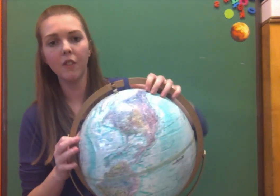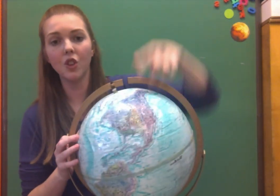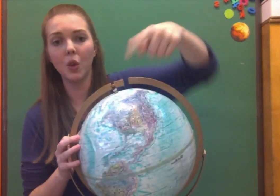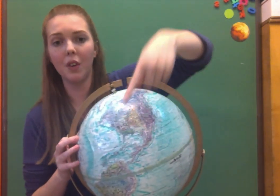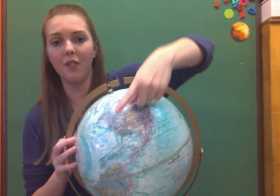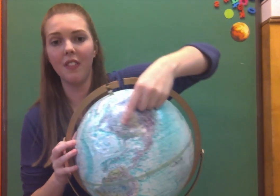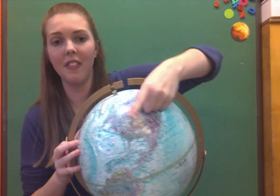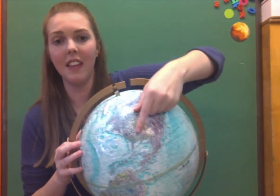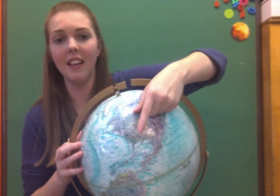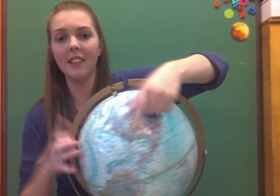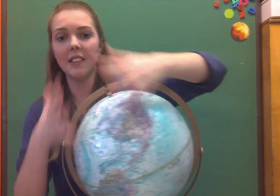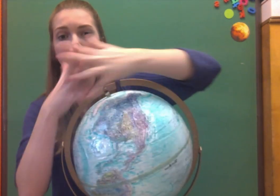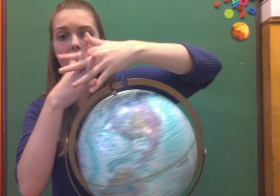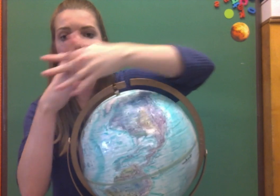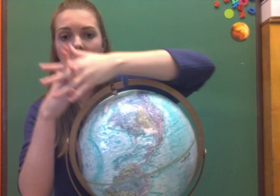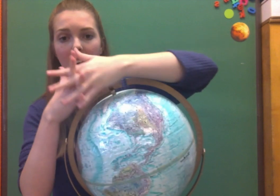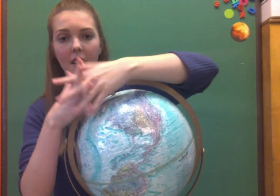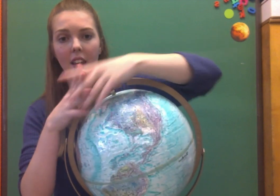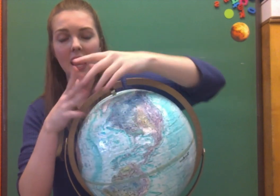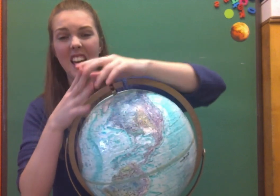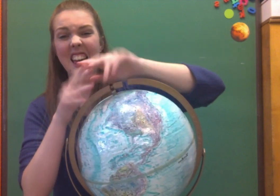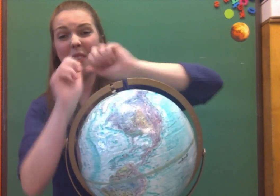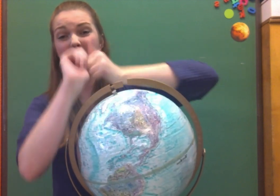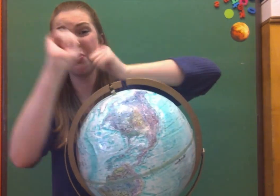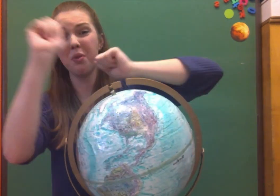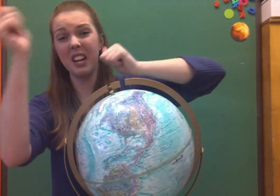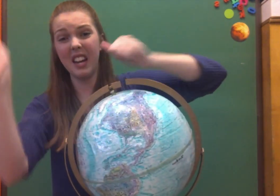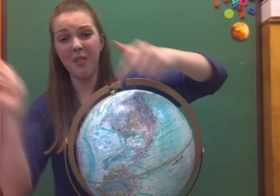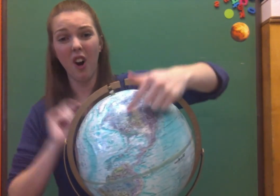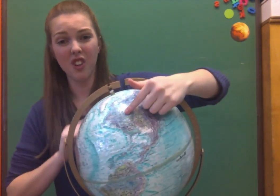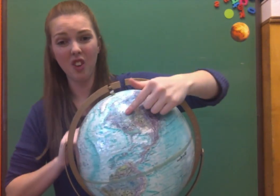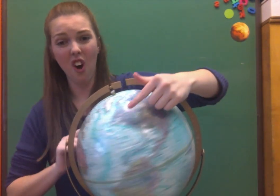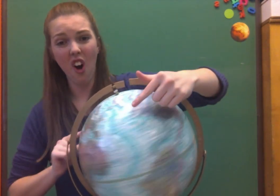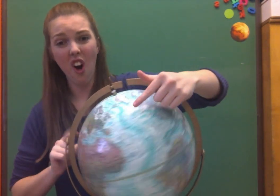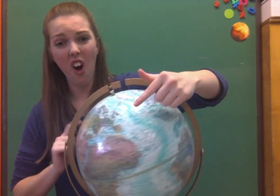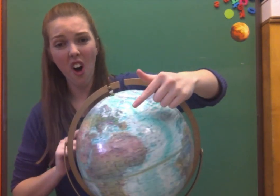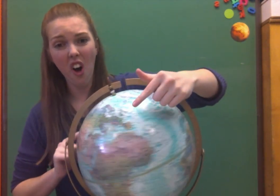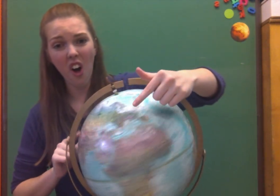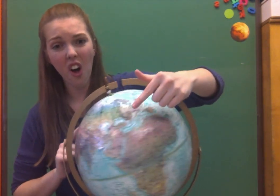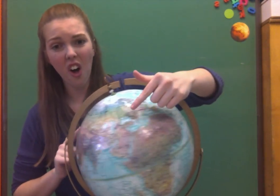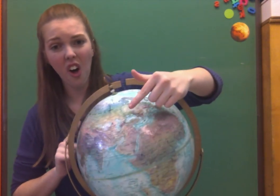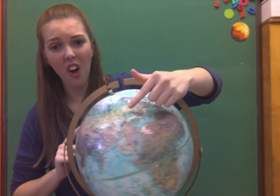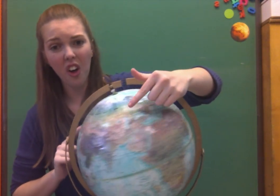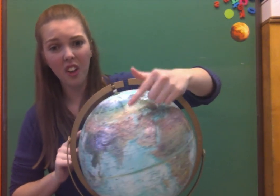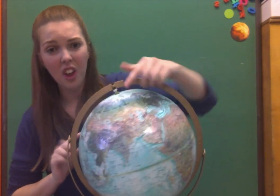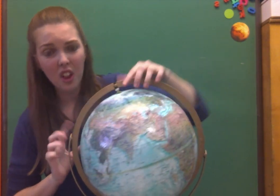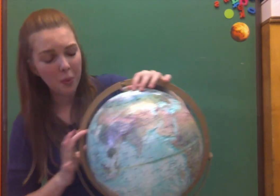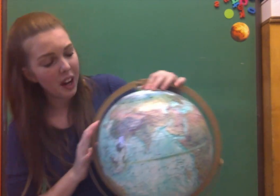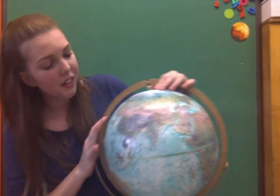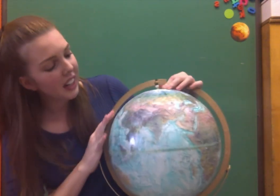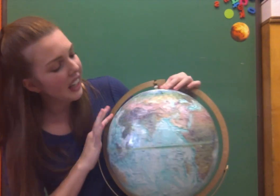So if this is America, it was pretty far. It's all the way over